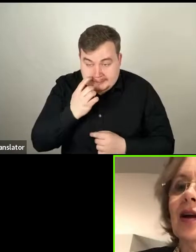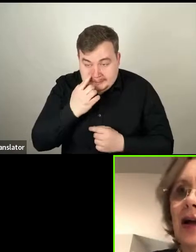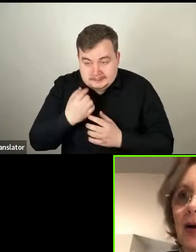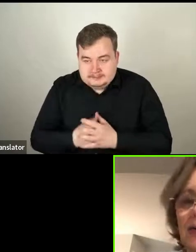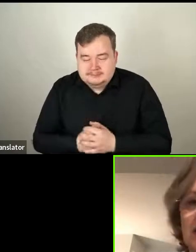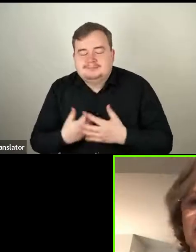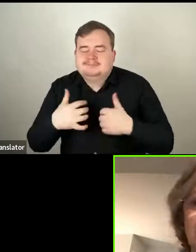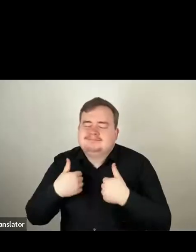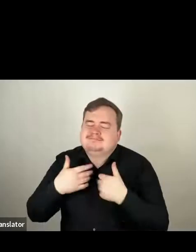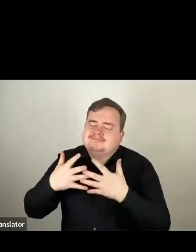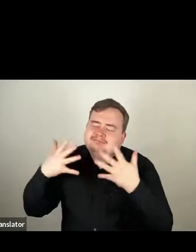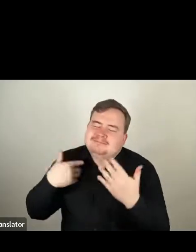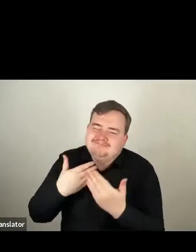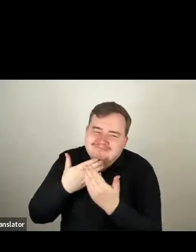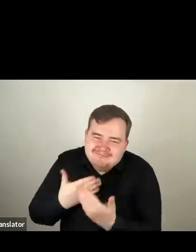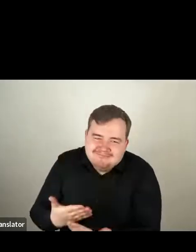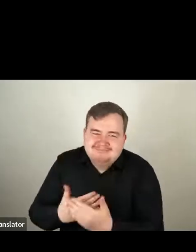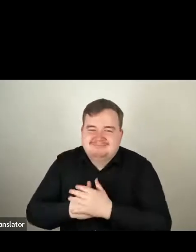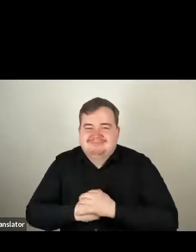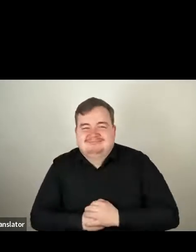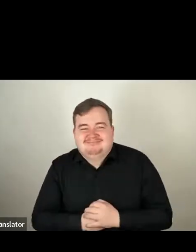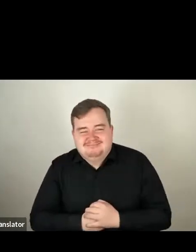Ms. Dragovic.